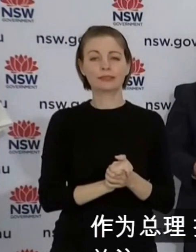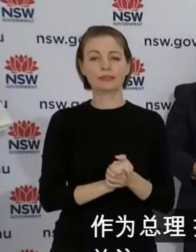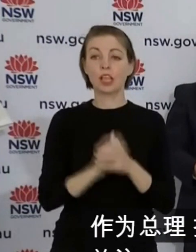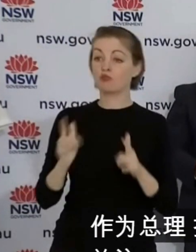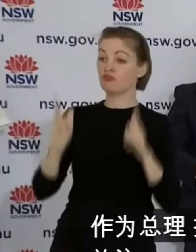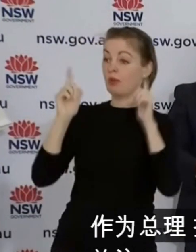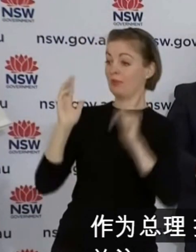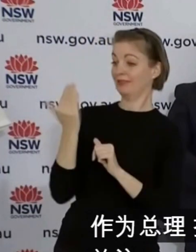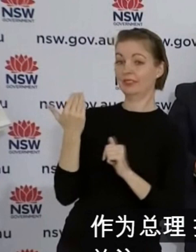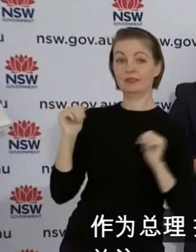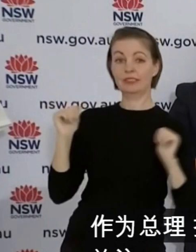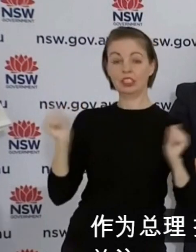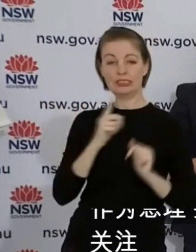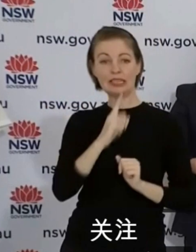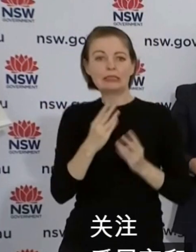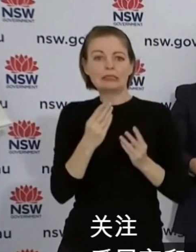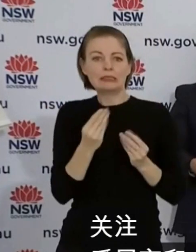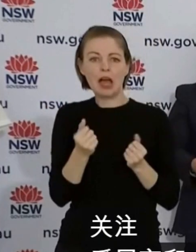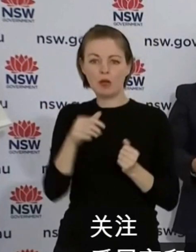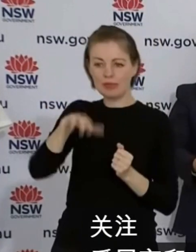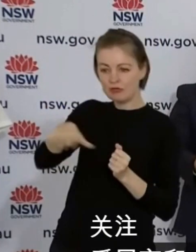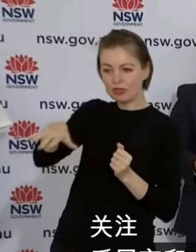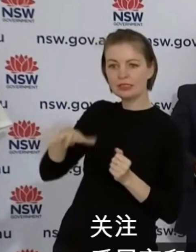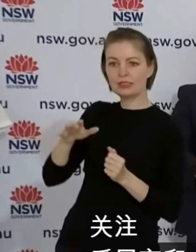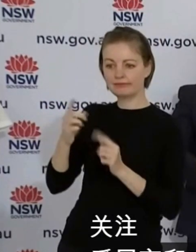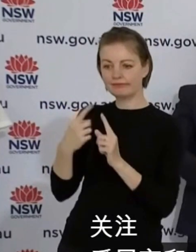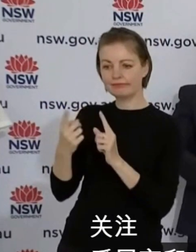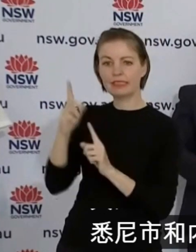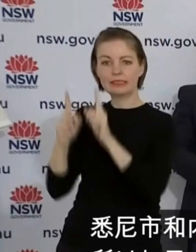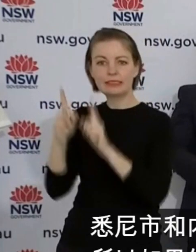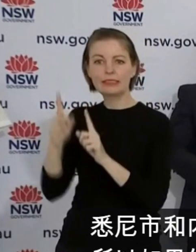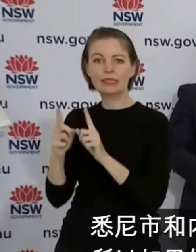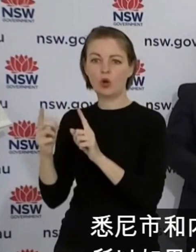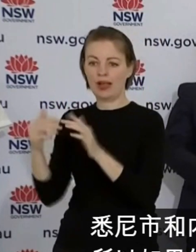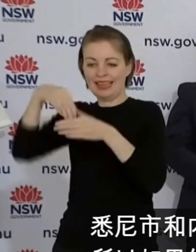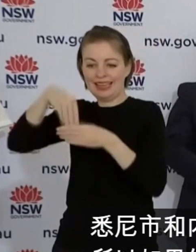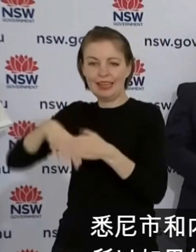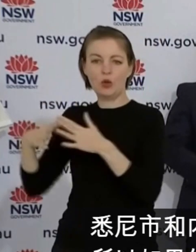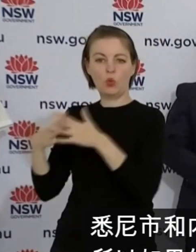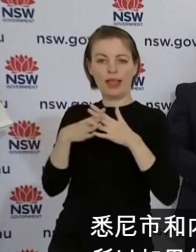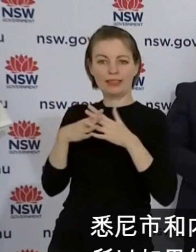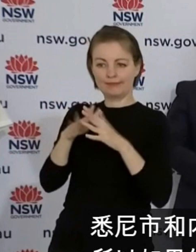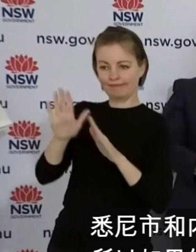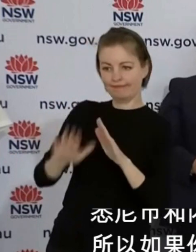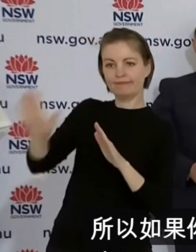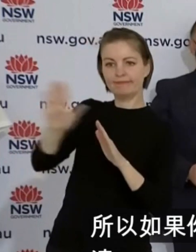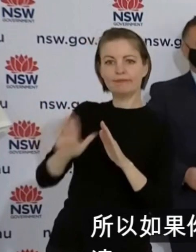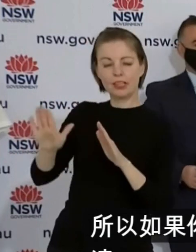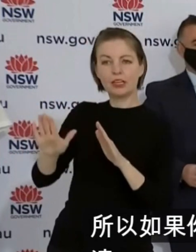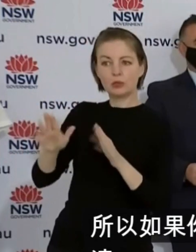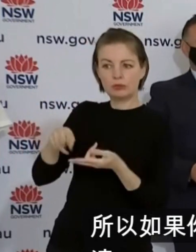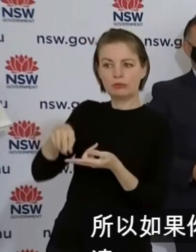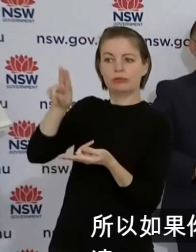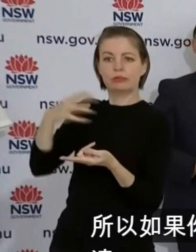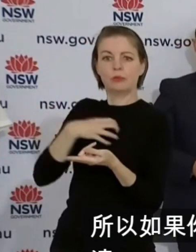concerned about some emerging suburbs in the City of Sydney and inner west areas. So if you live in those areas,